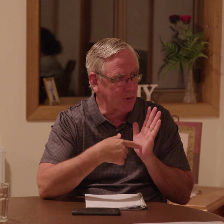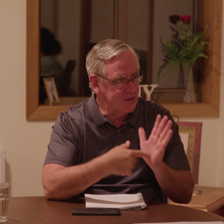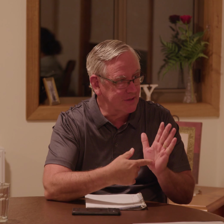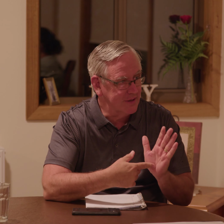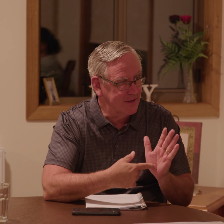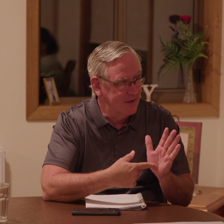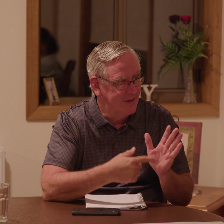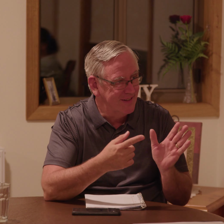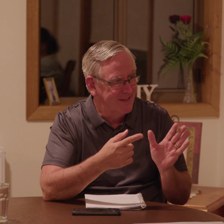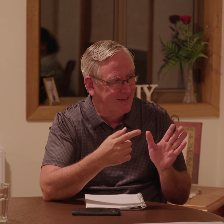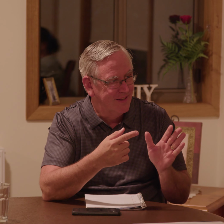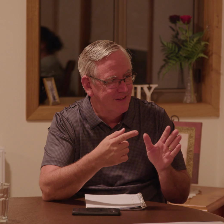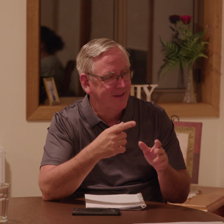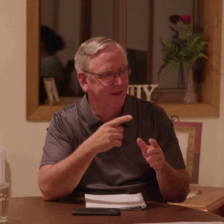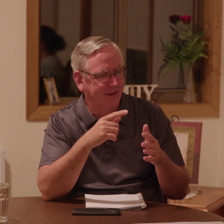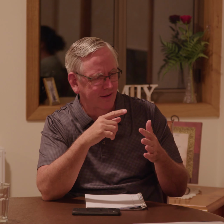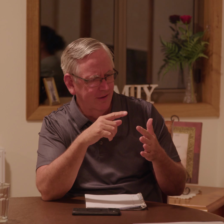you some examples.